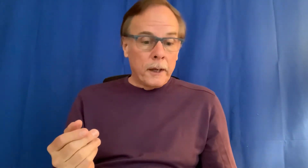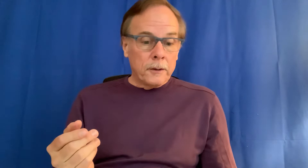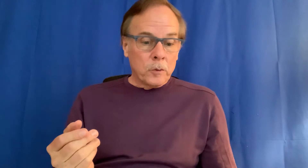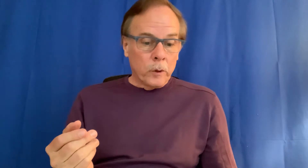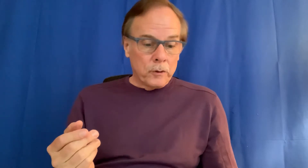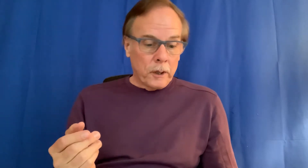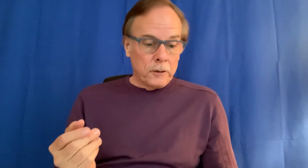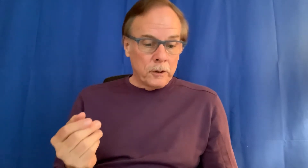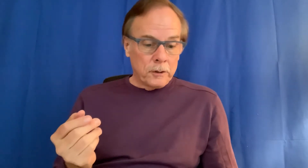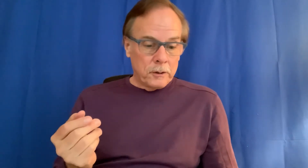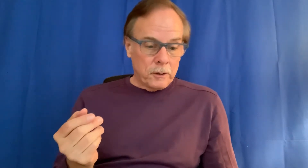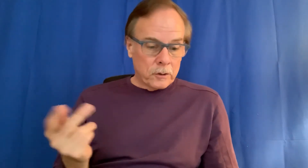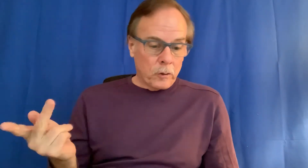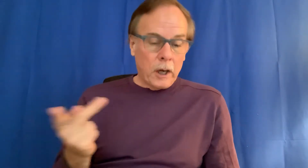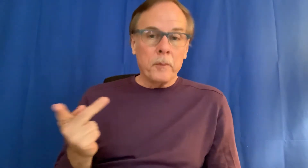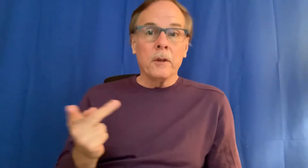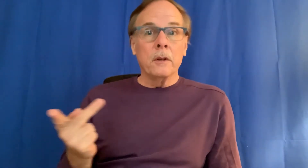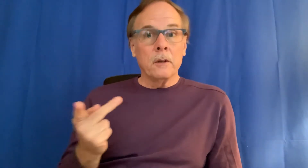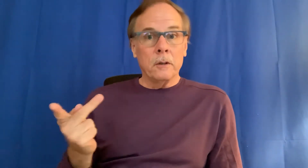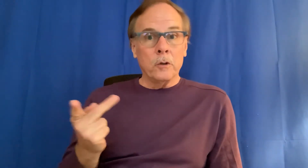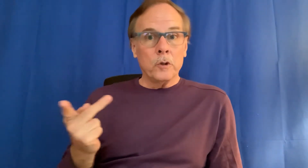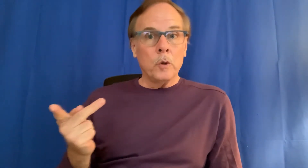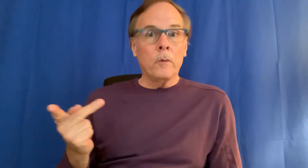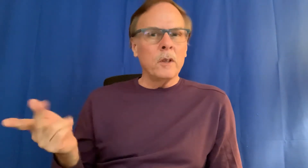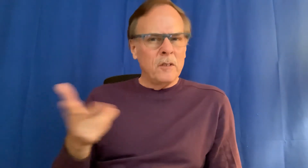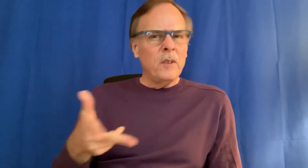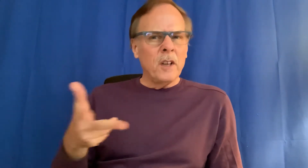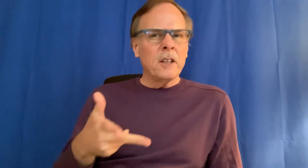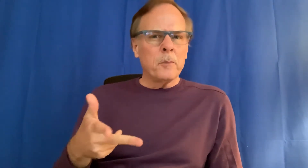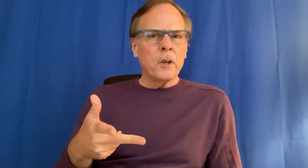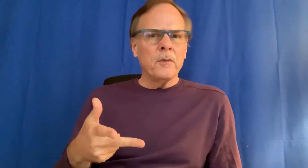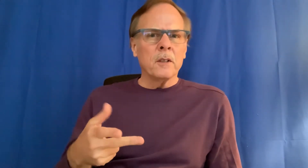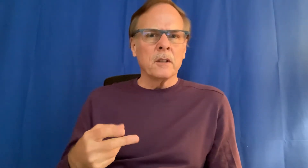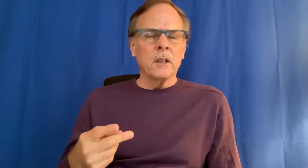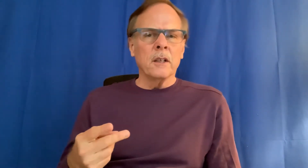pronouns, which I just described you to, and we've done that previously in